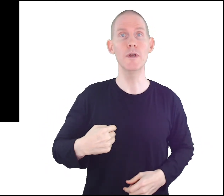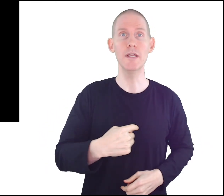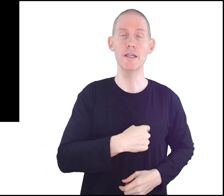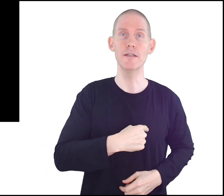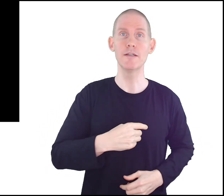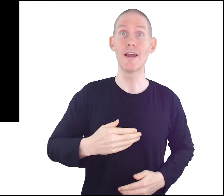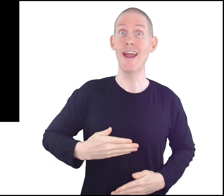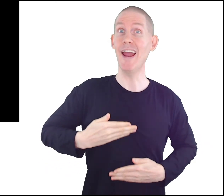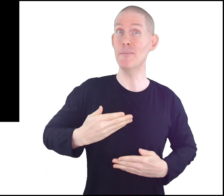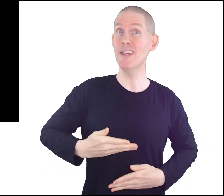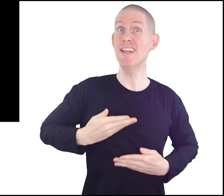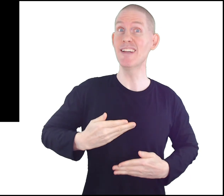we happy?